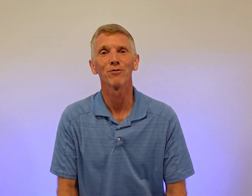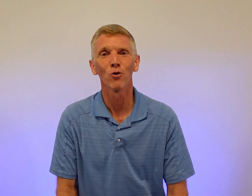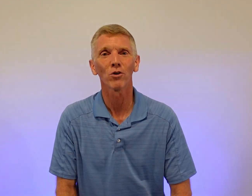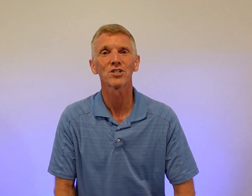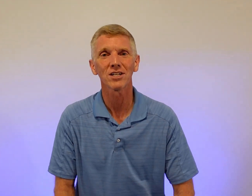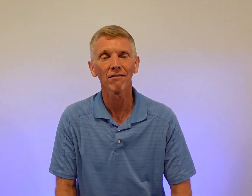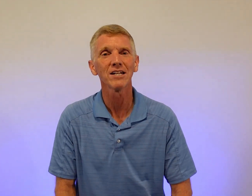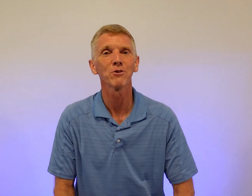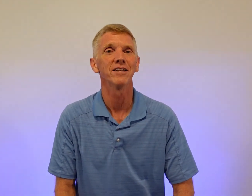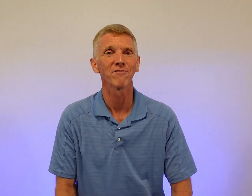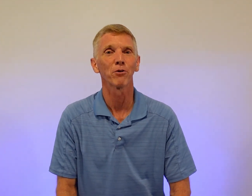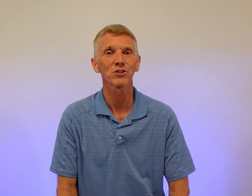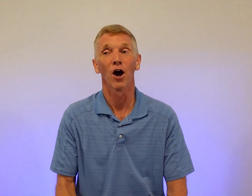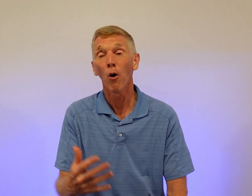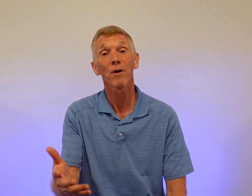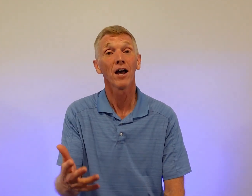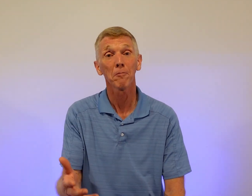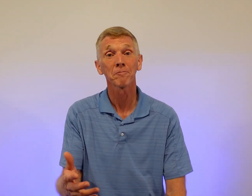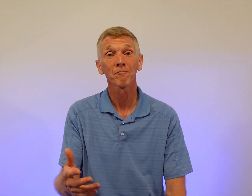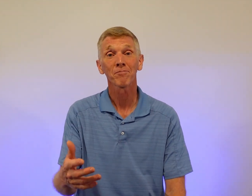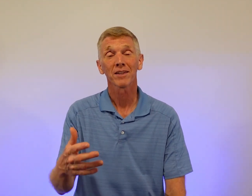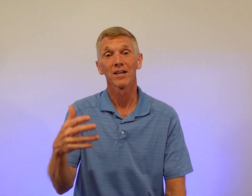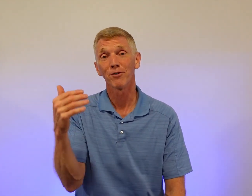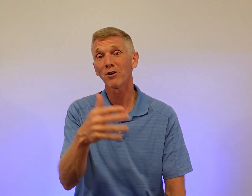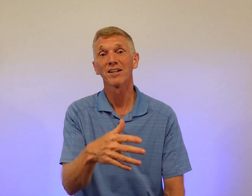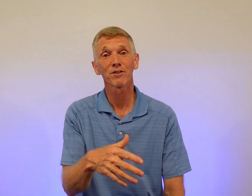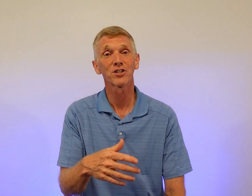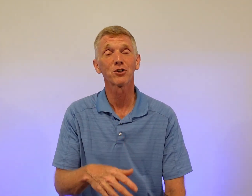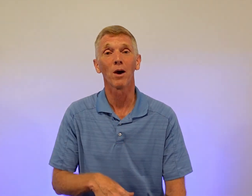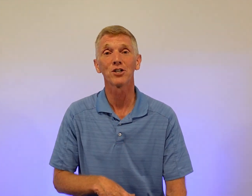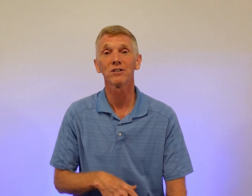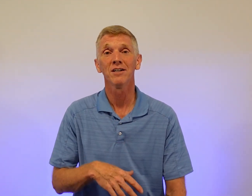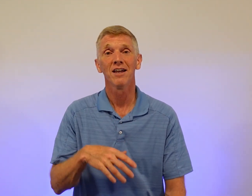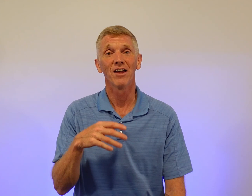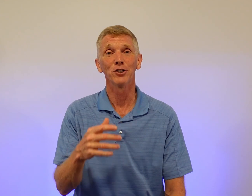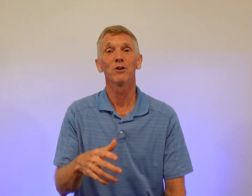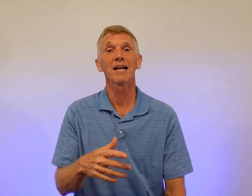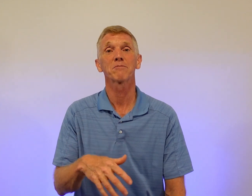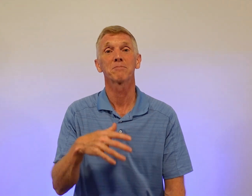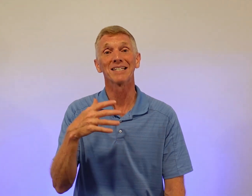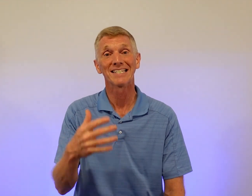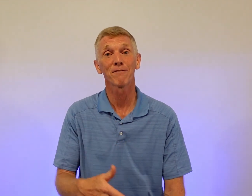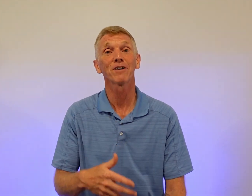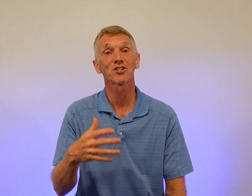you're selling to a deaf person. I hope they help. If you're in a different situation that you'd like some specific